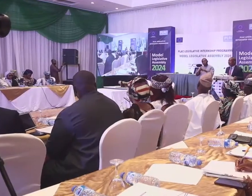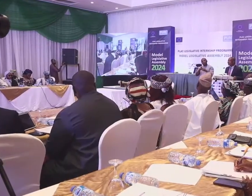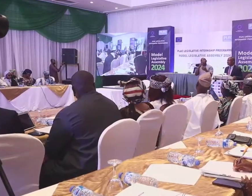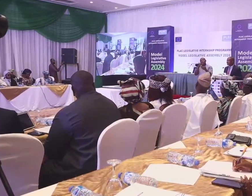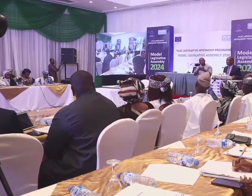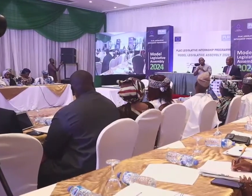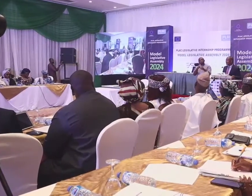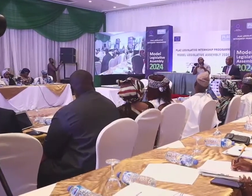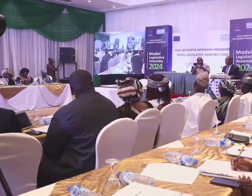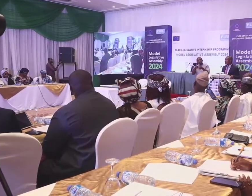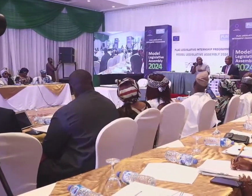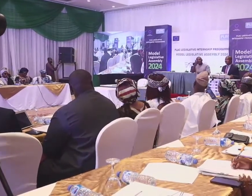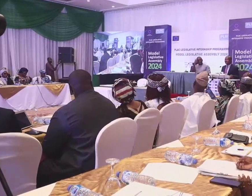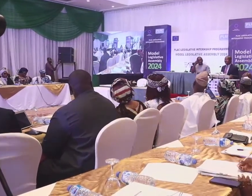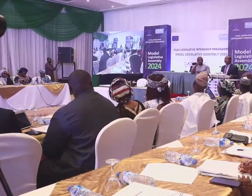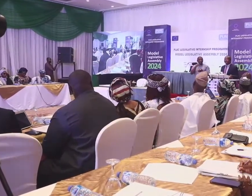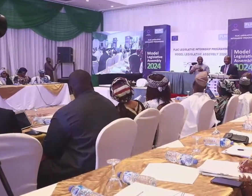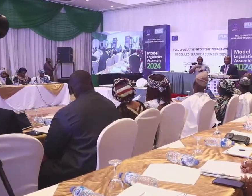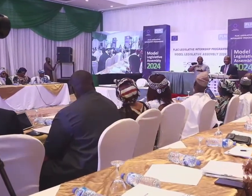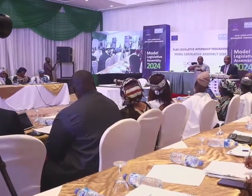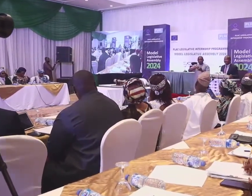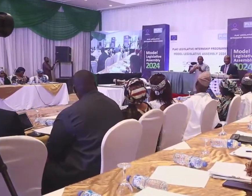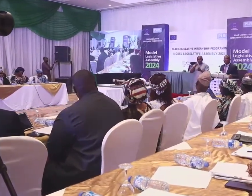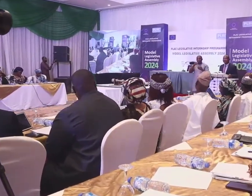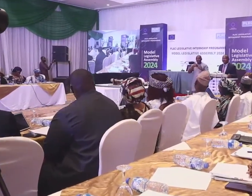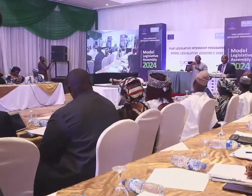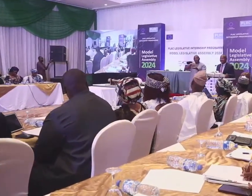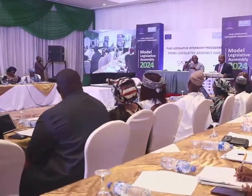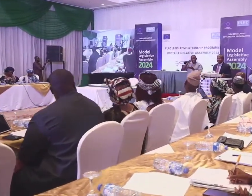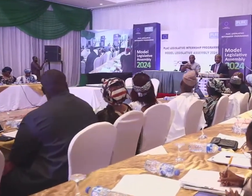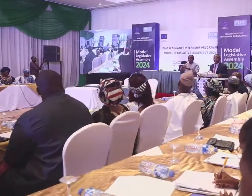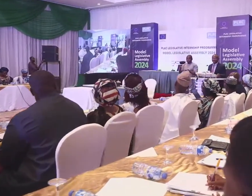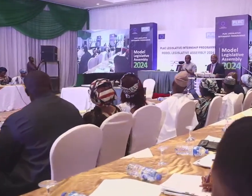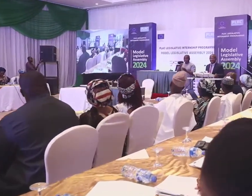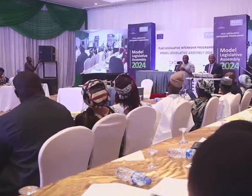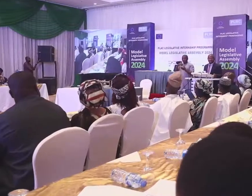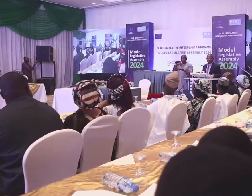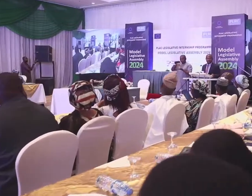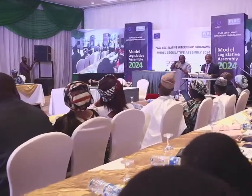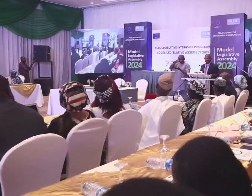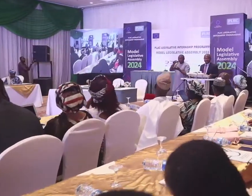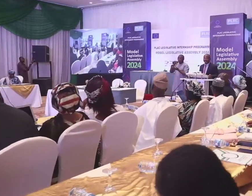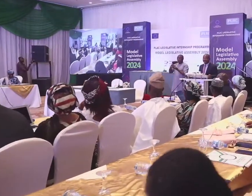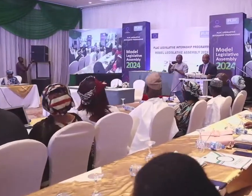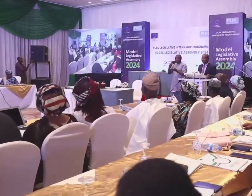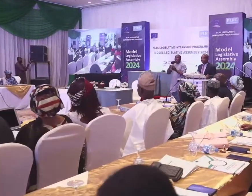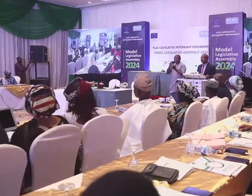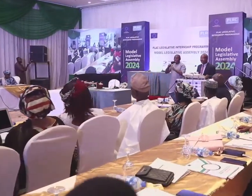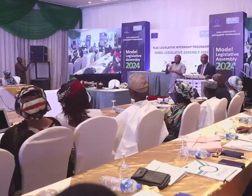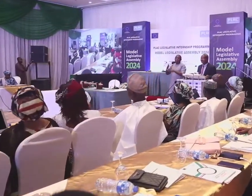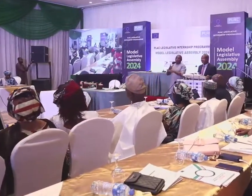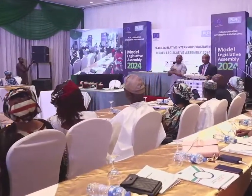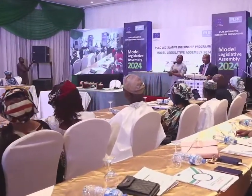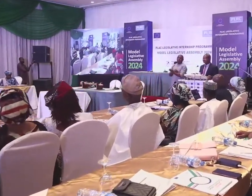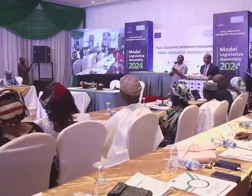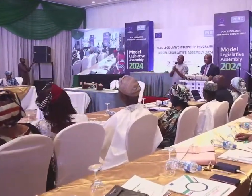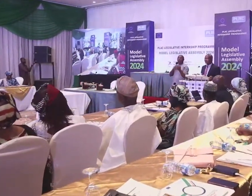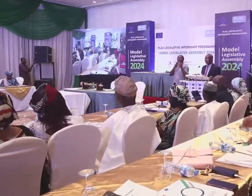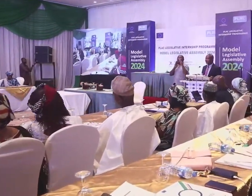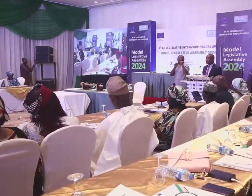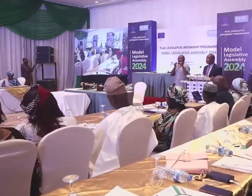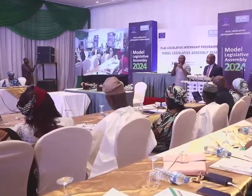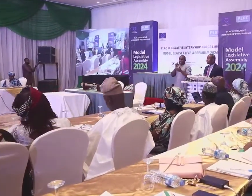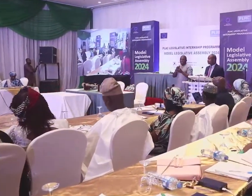because it means you've learned something. And if you've learned something, it can only but improve you. So my hope is that you